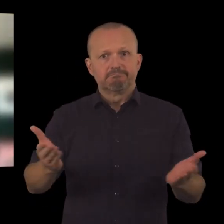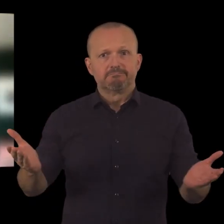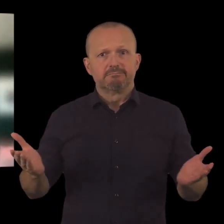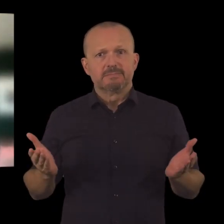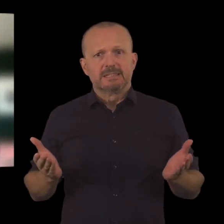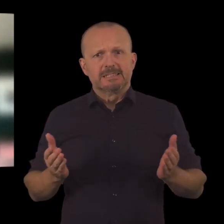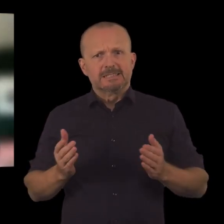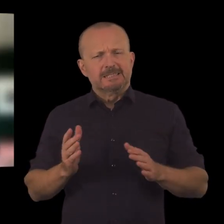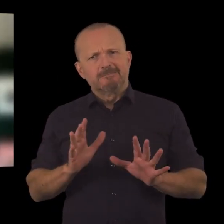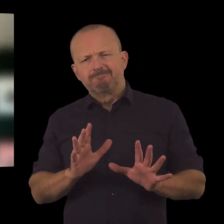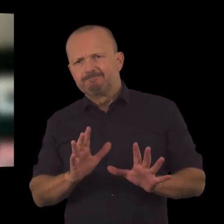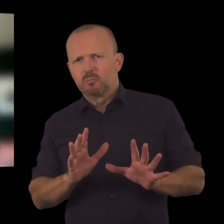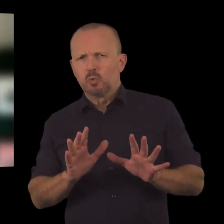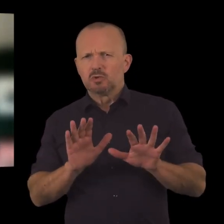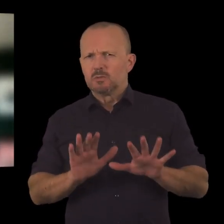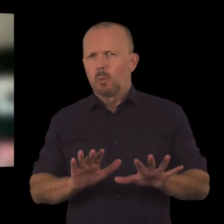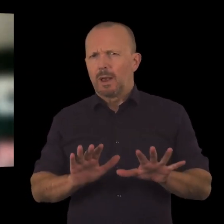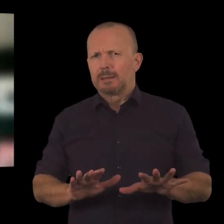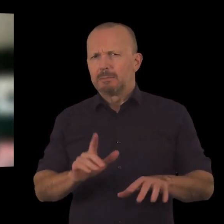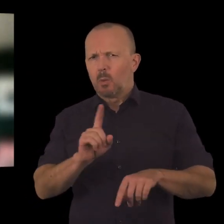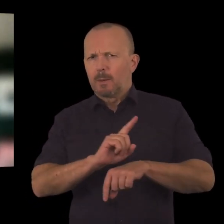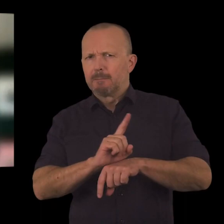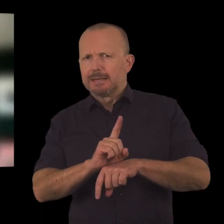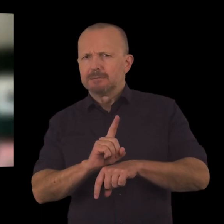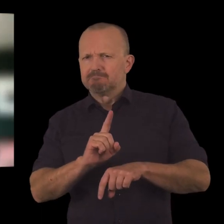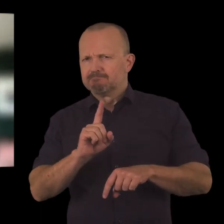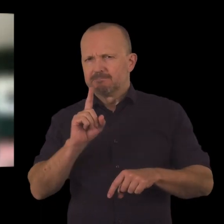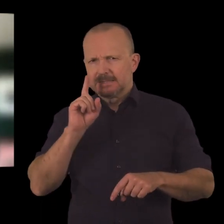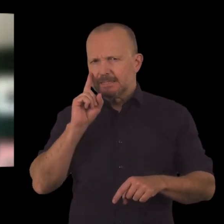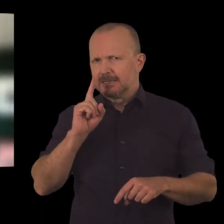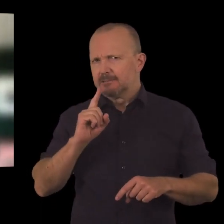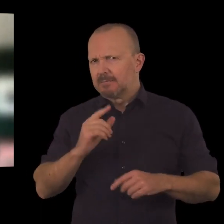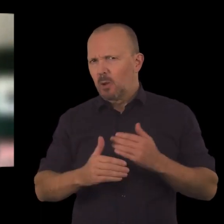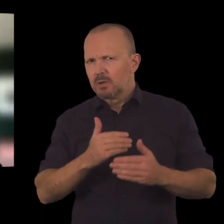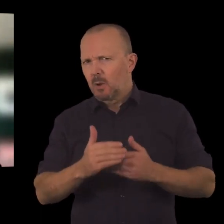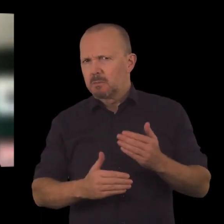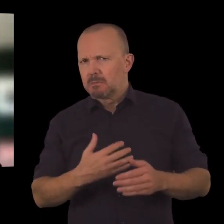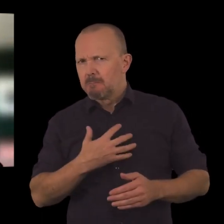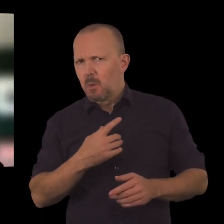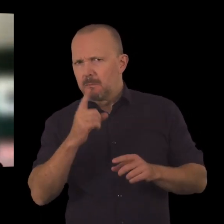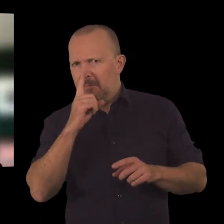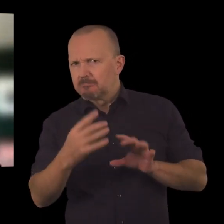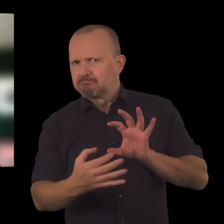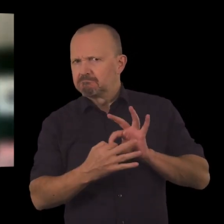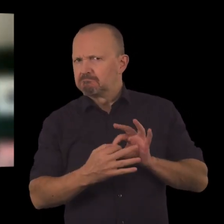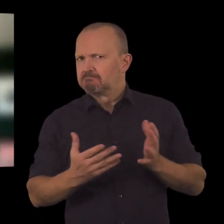everyone, we'll just give it a minute and to see how we go.